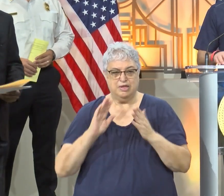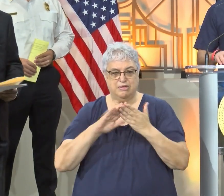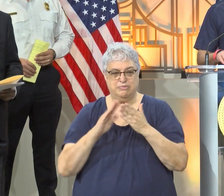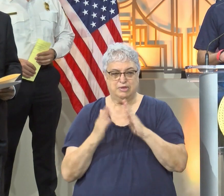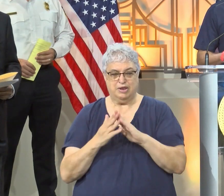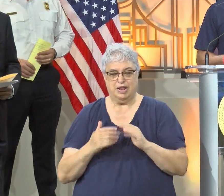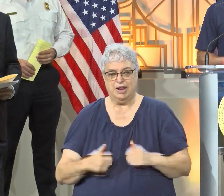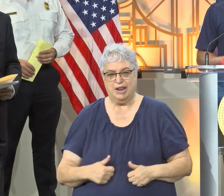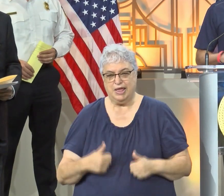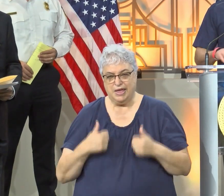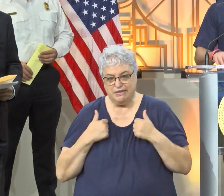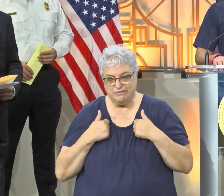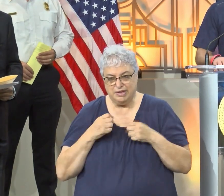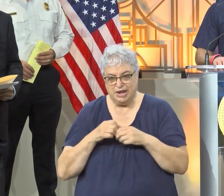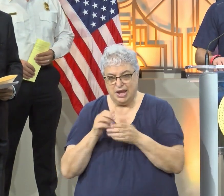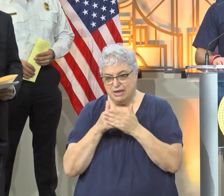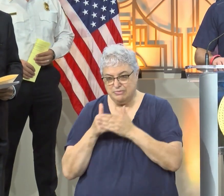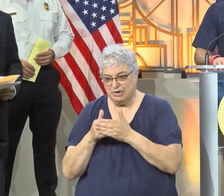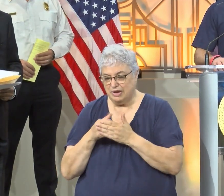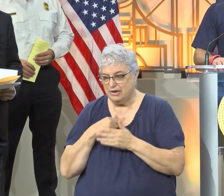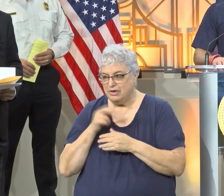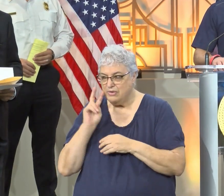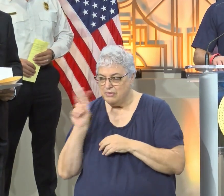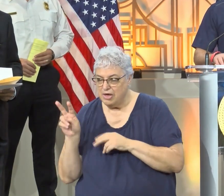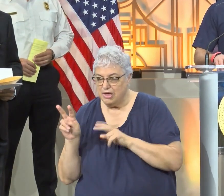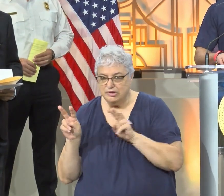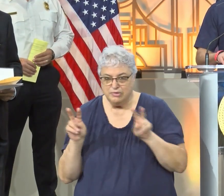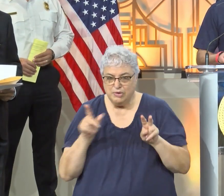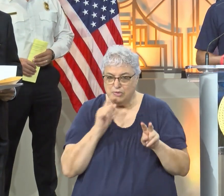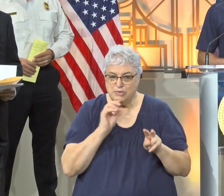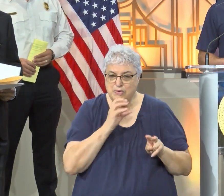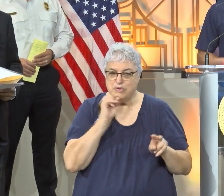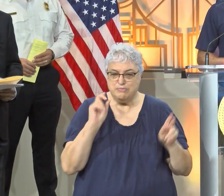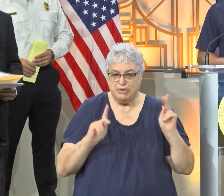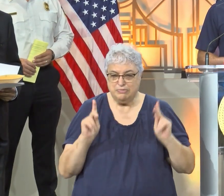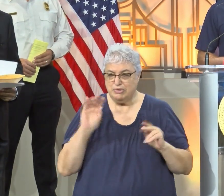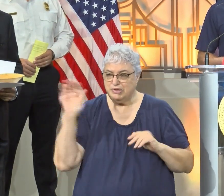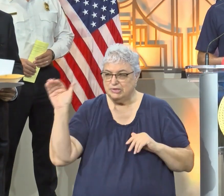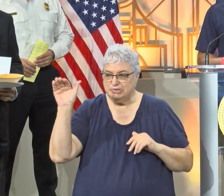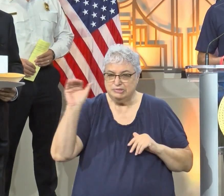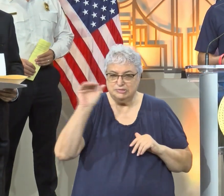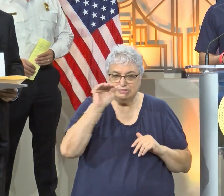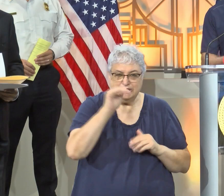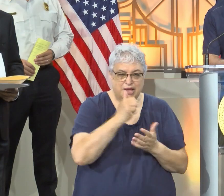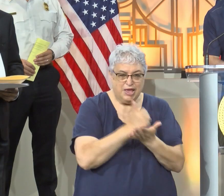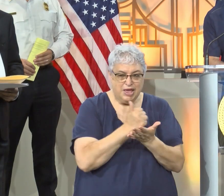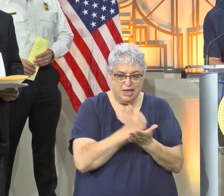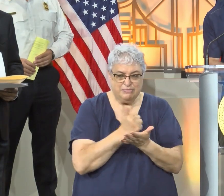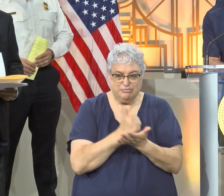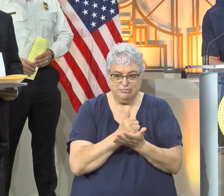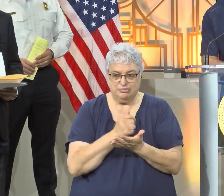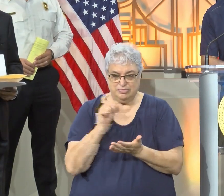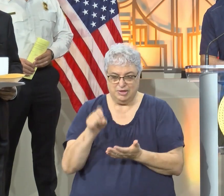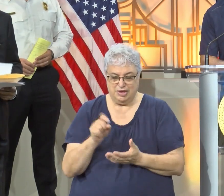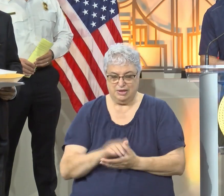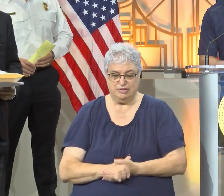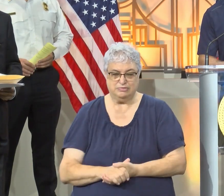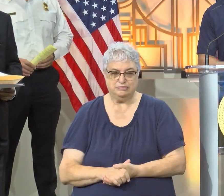are living in neighborhoods. So we're asking at this time for people to go out and help those in need.